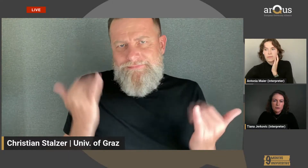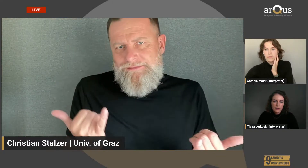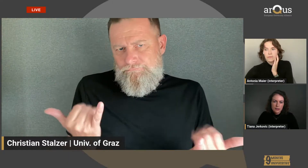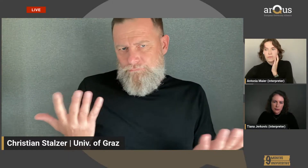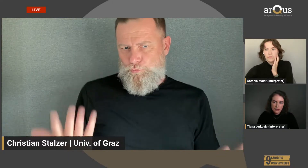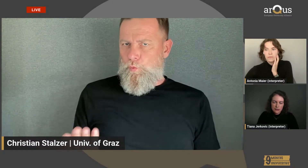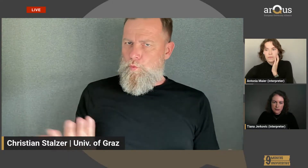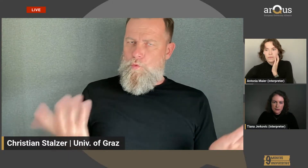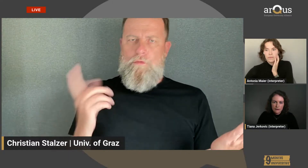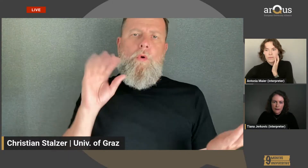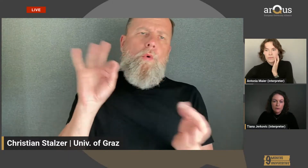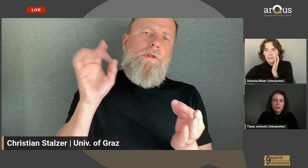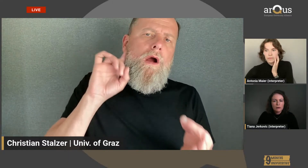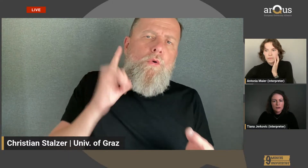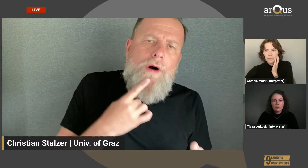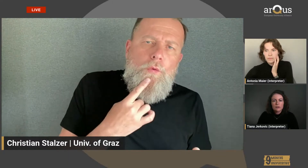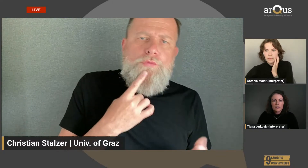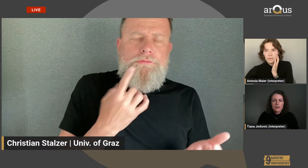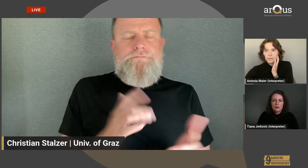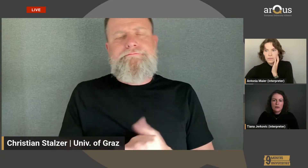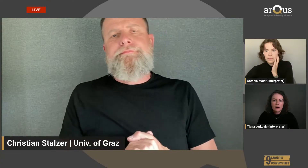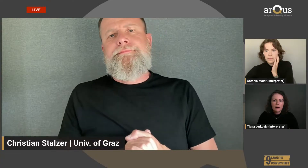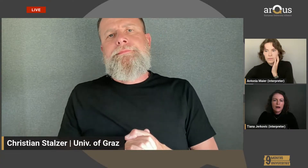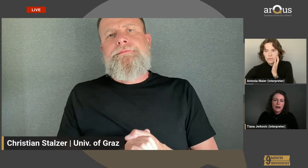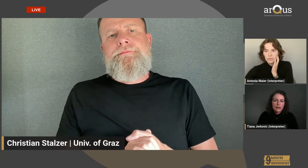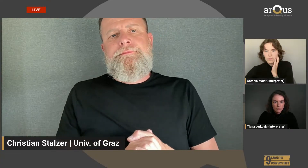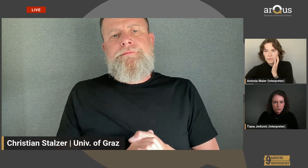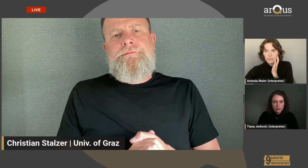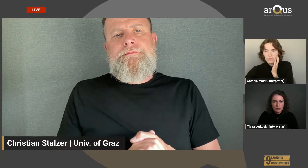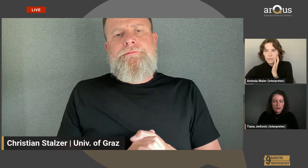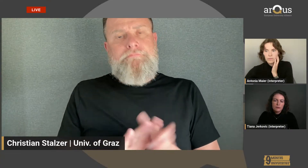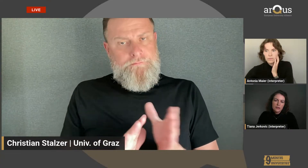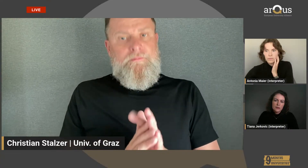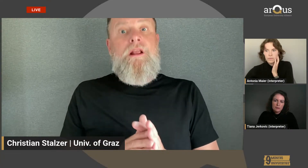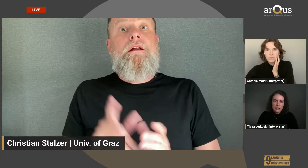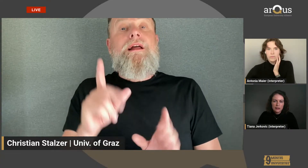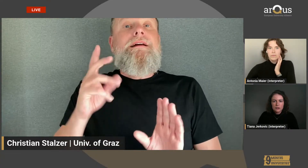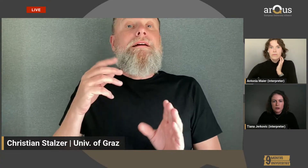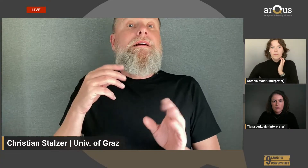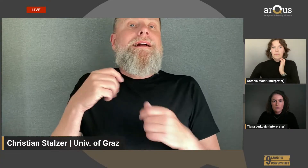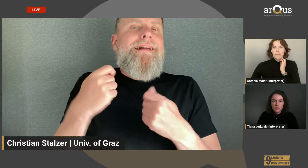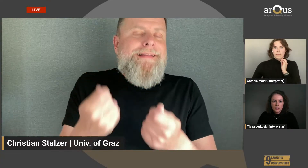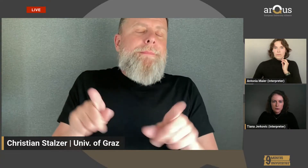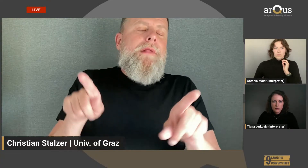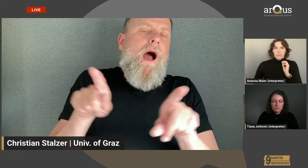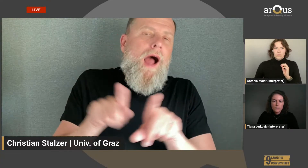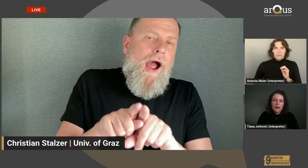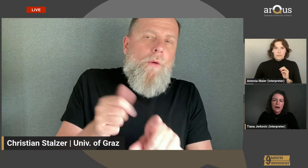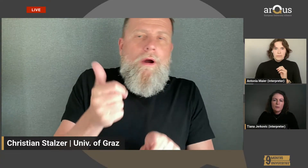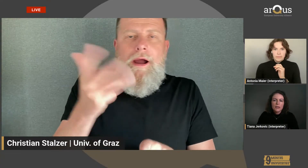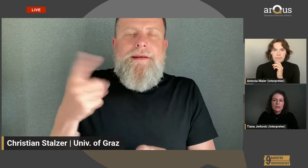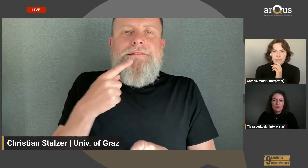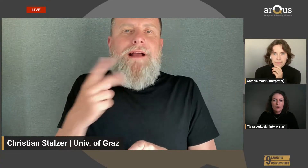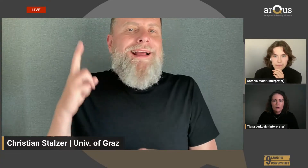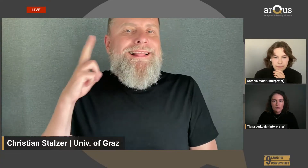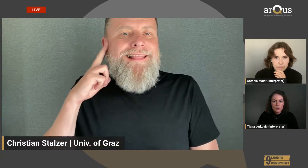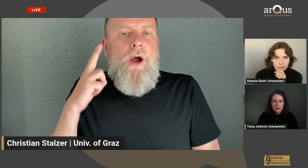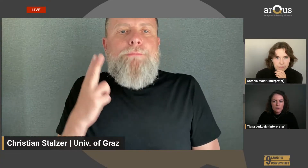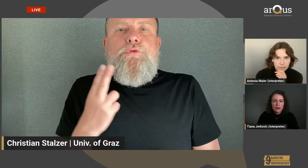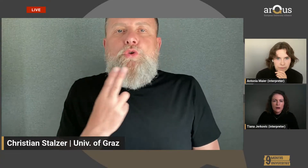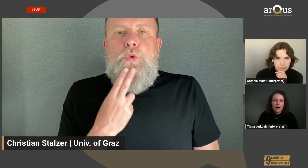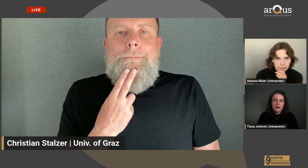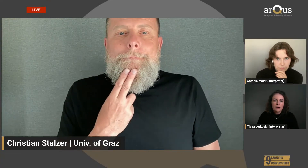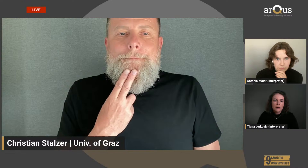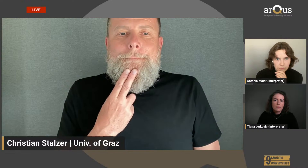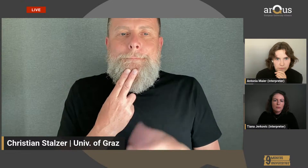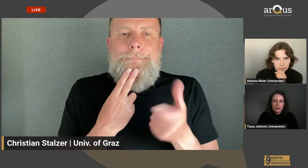persons with disabilities. We also just say we are deaf. This is mainly the term that we use. But there are